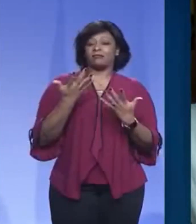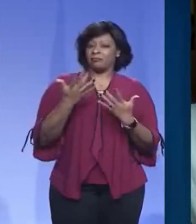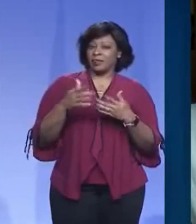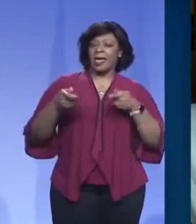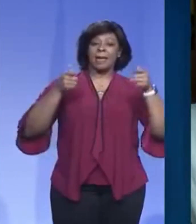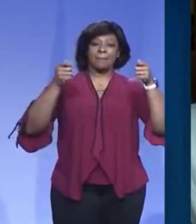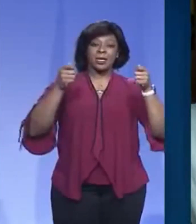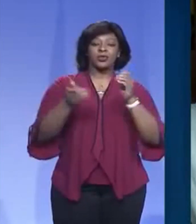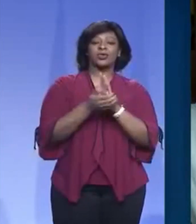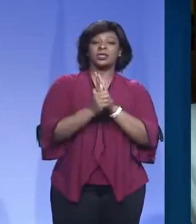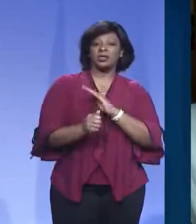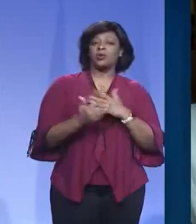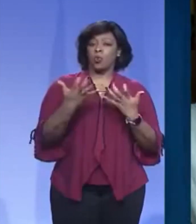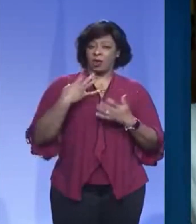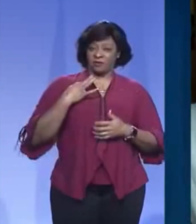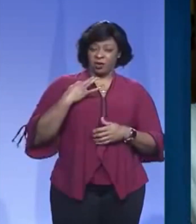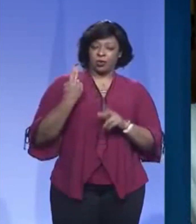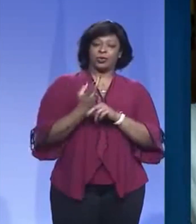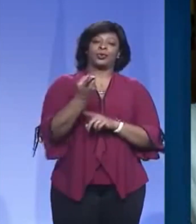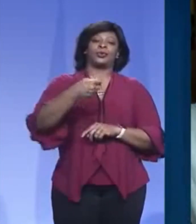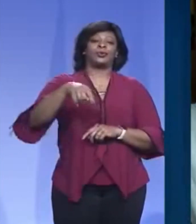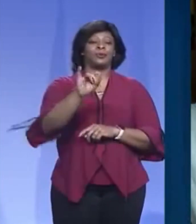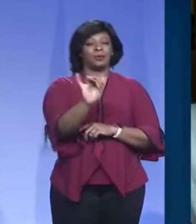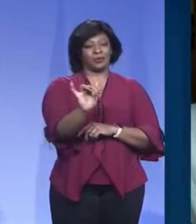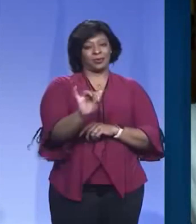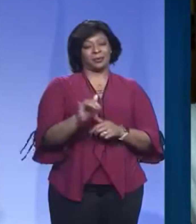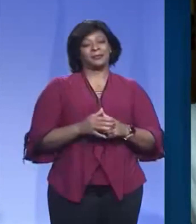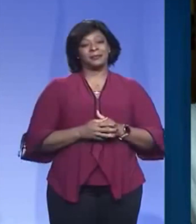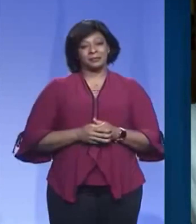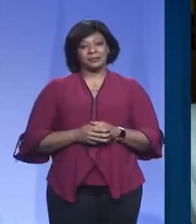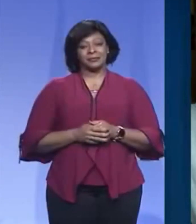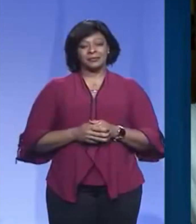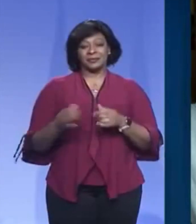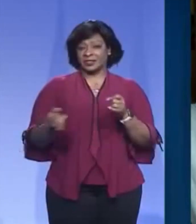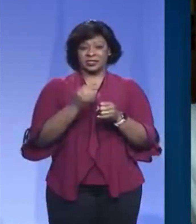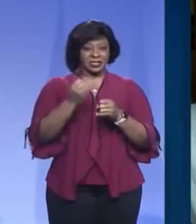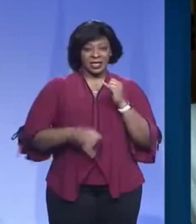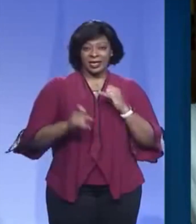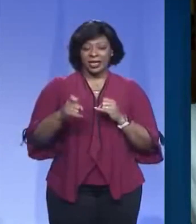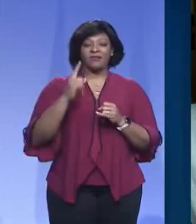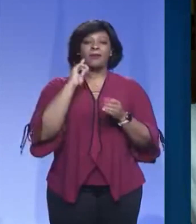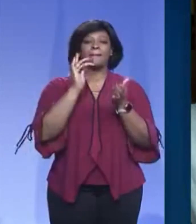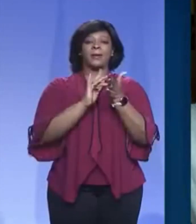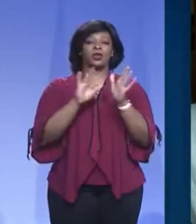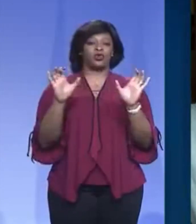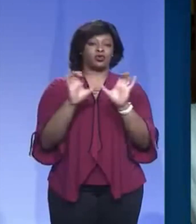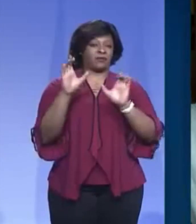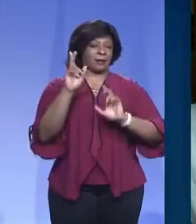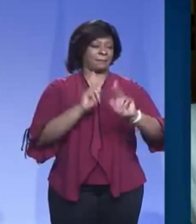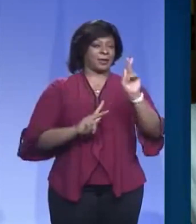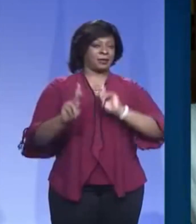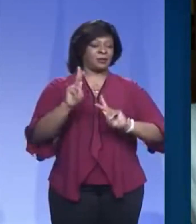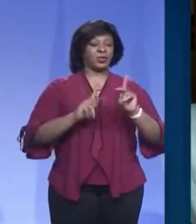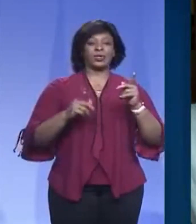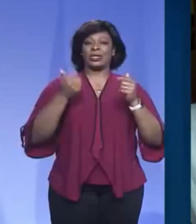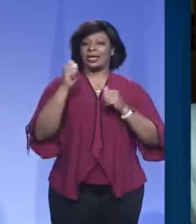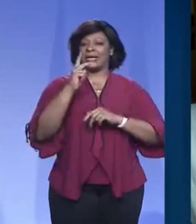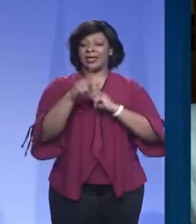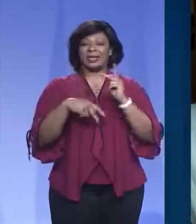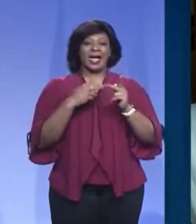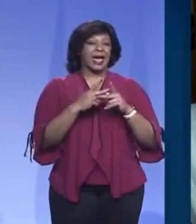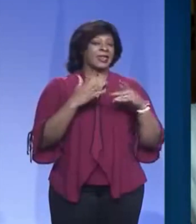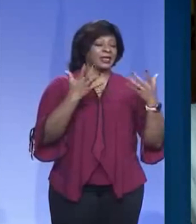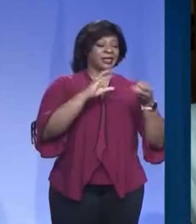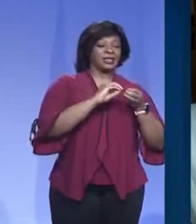to volunteer, we can use you too. The last thing we need is for medically certified people to be doing any kind of logistics